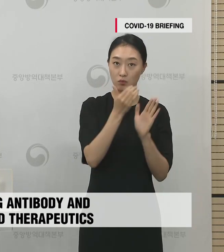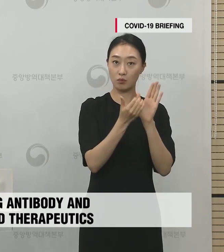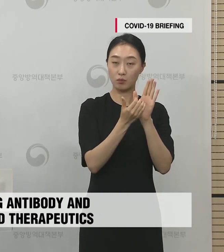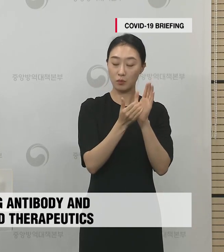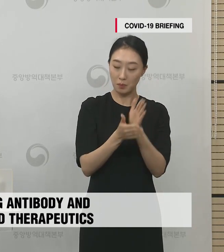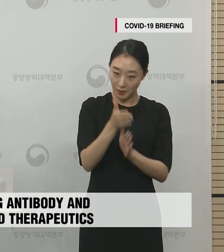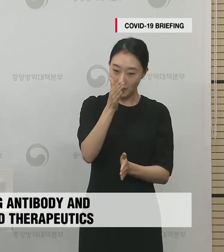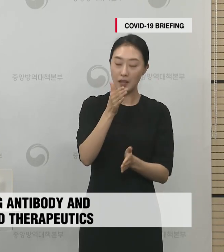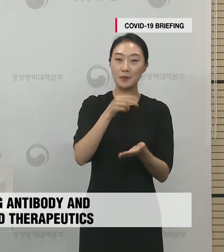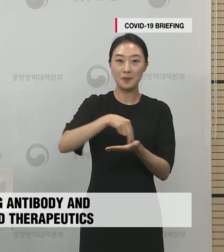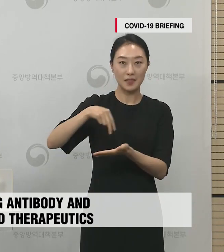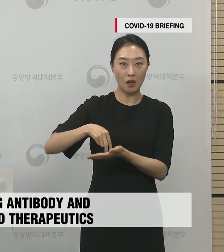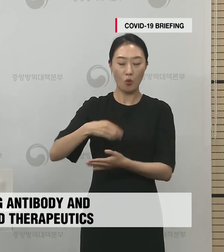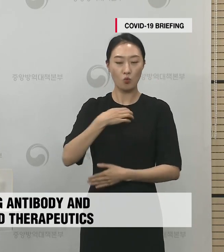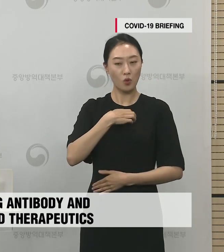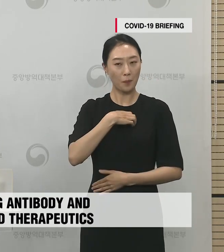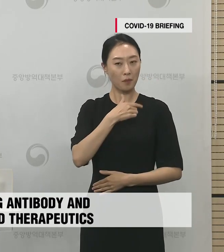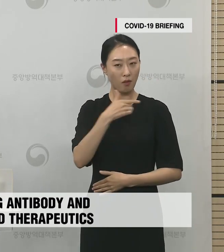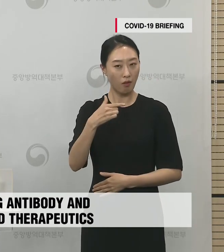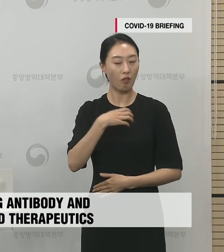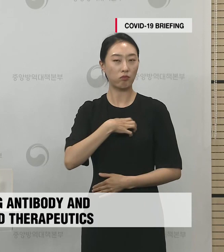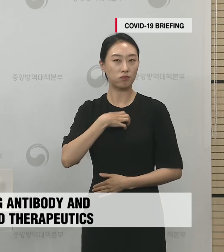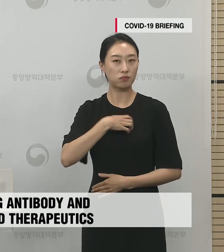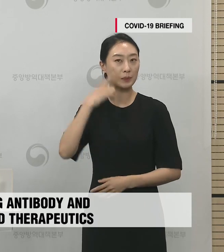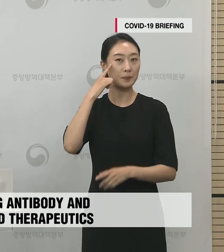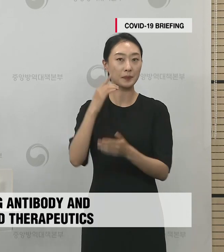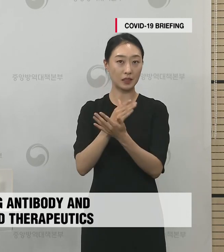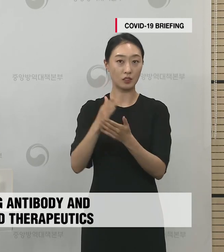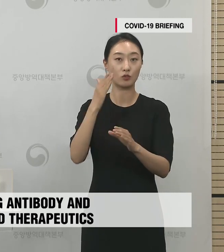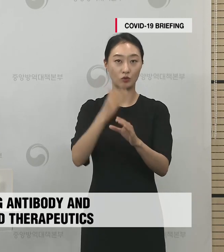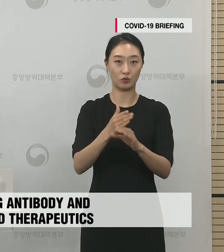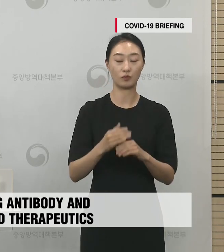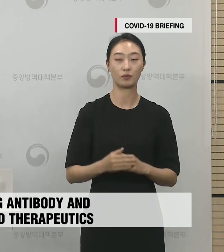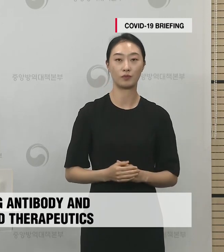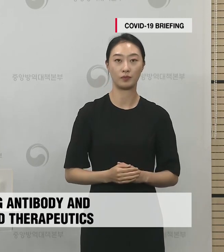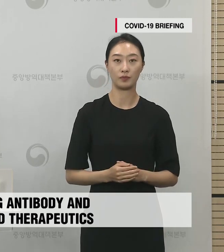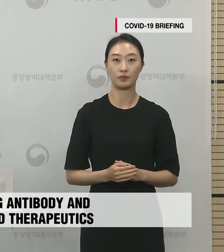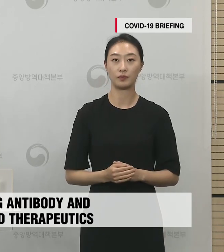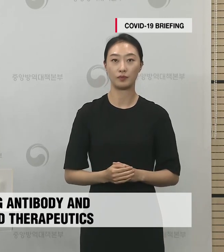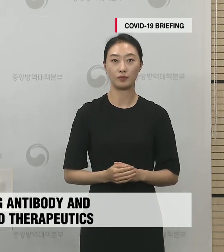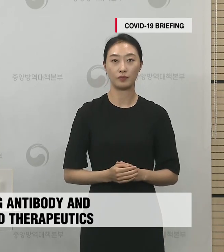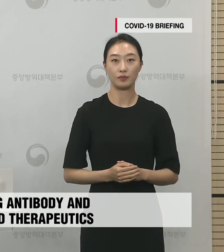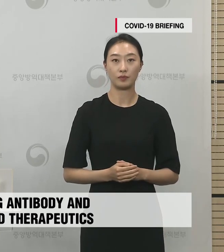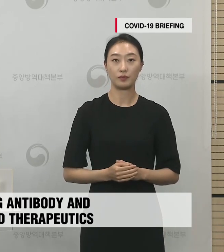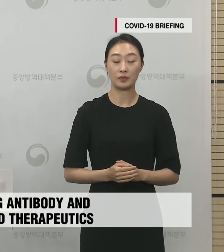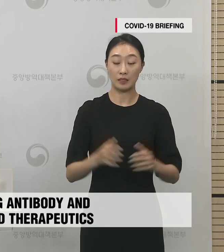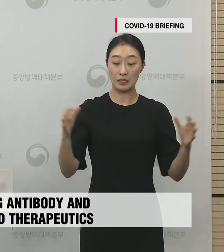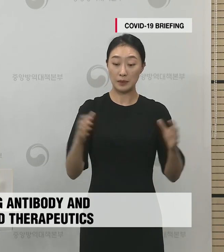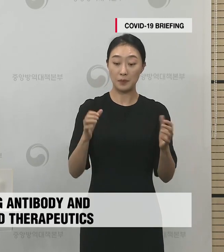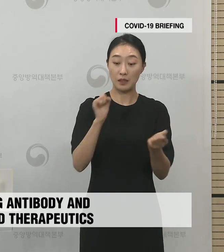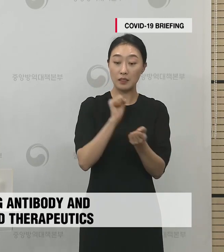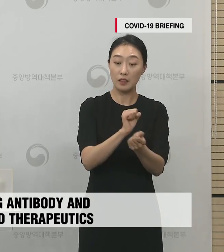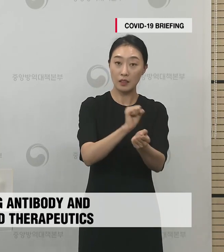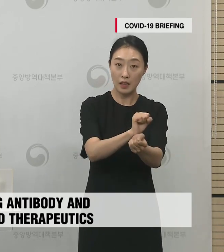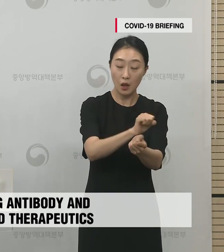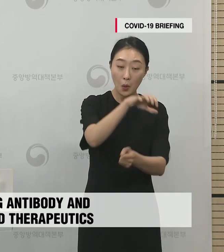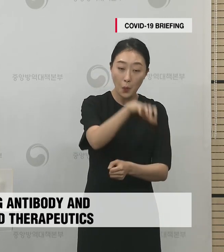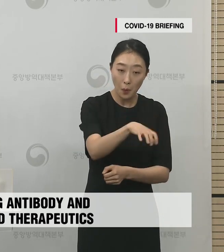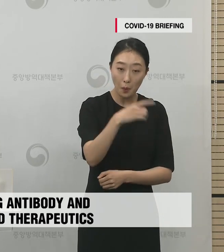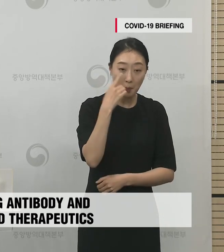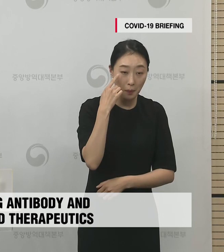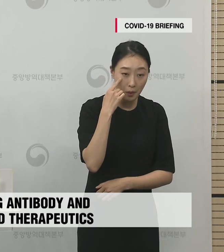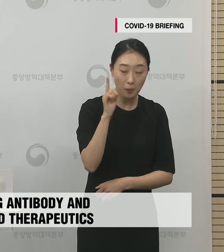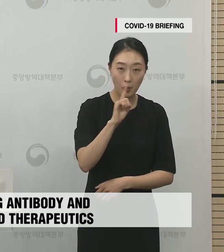the senior citizens as well as people with chronic illnesses. And we believe that the situation is